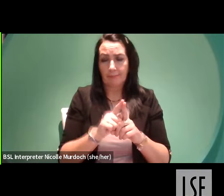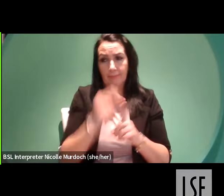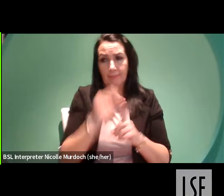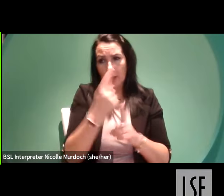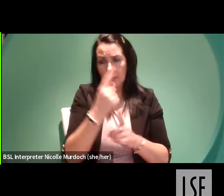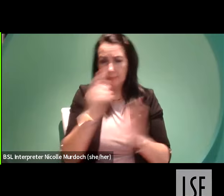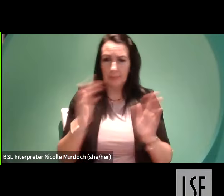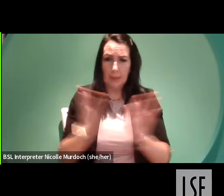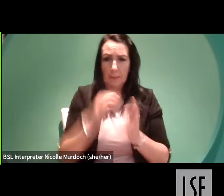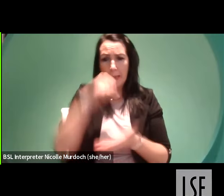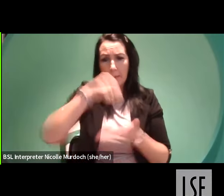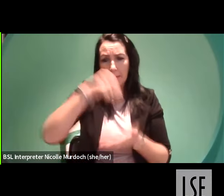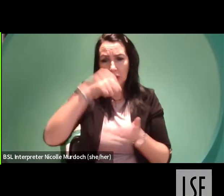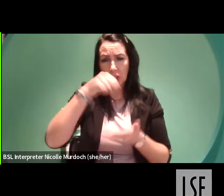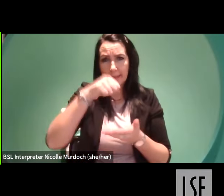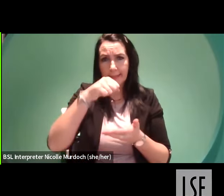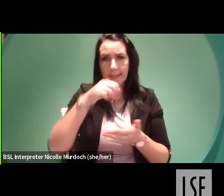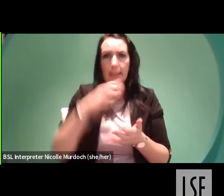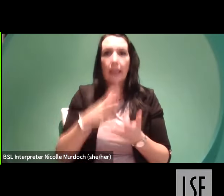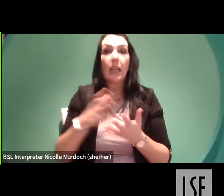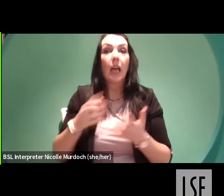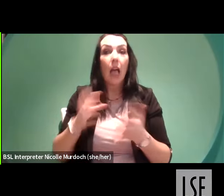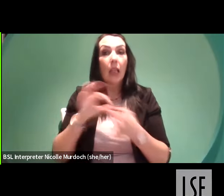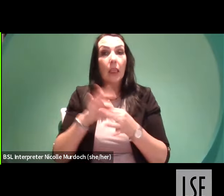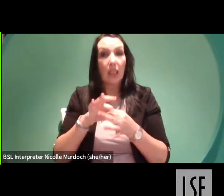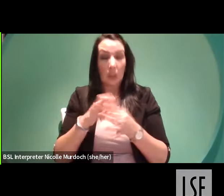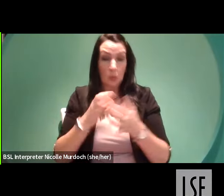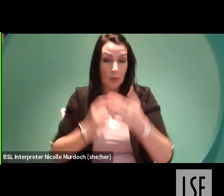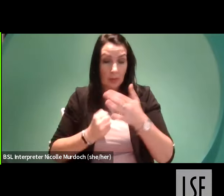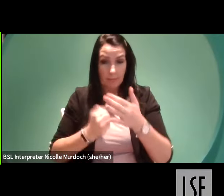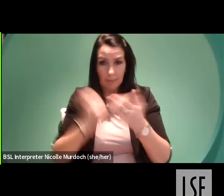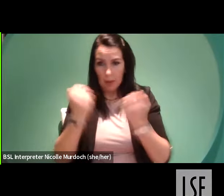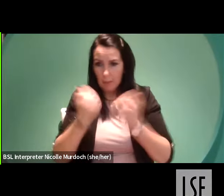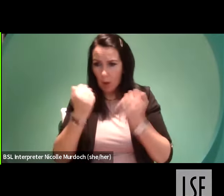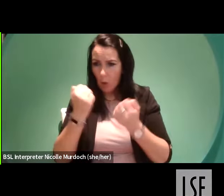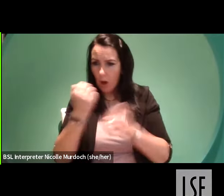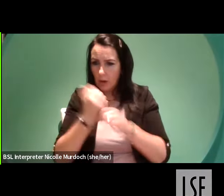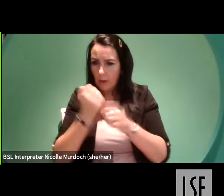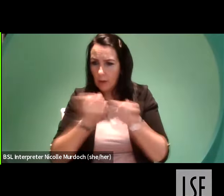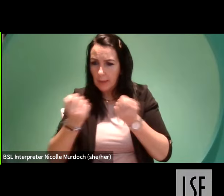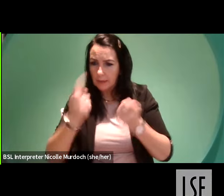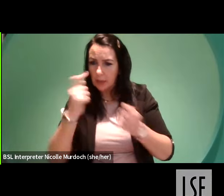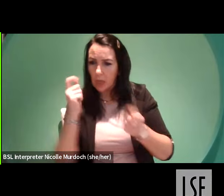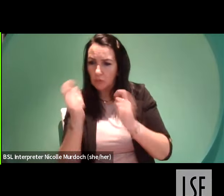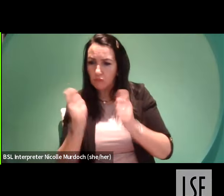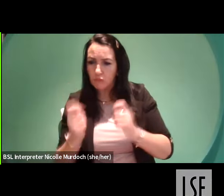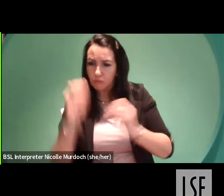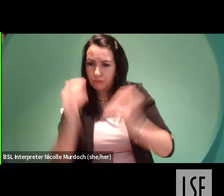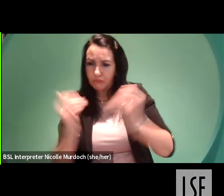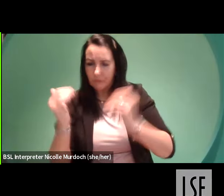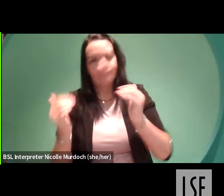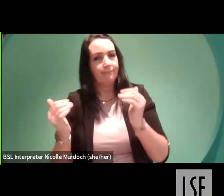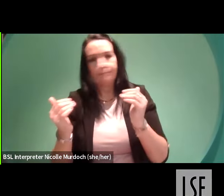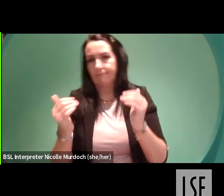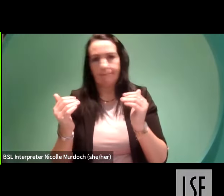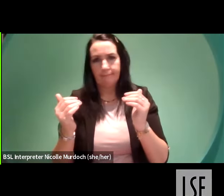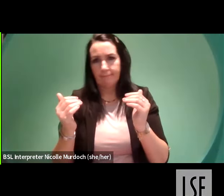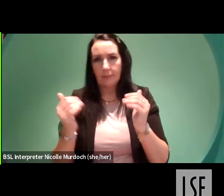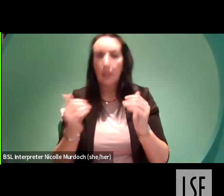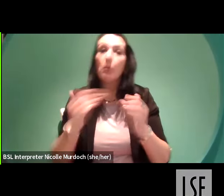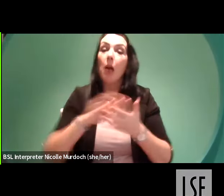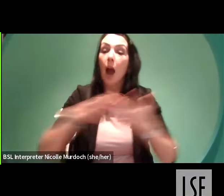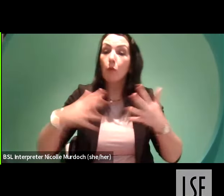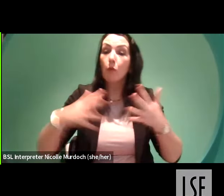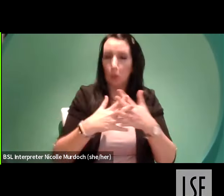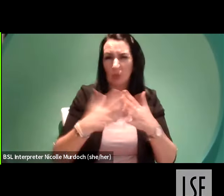the limits on power of a UK government to go beyond what the markets will allow. Harold Wilson used to complain about